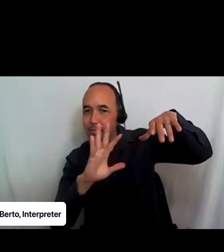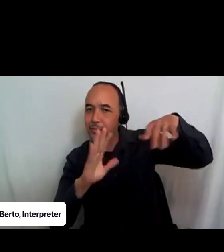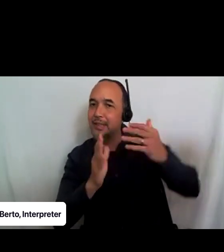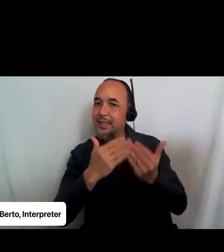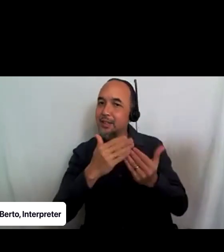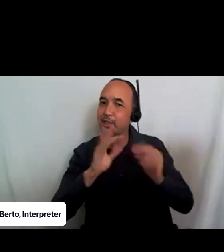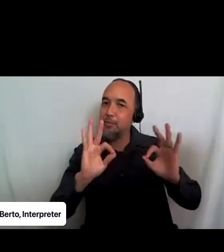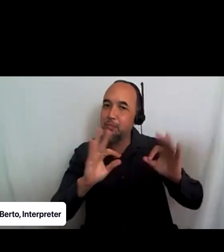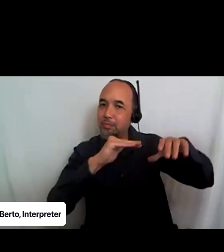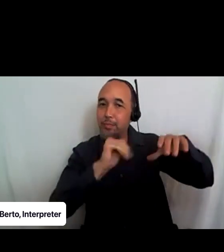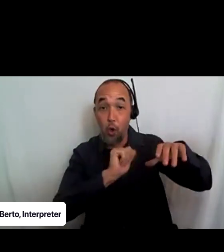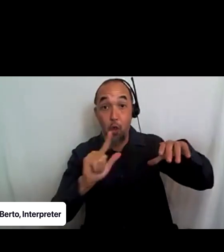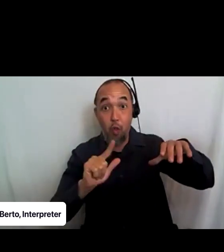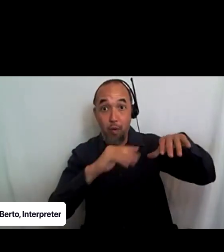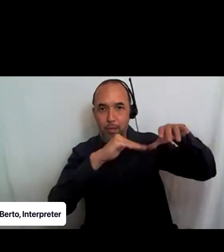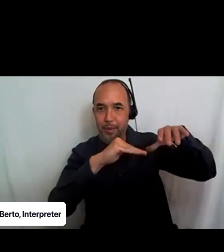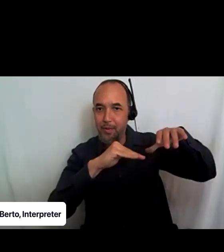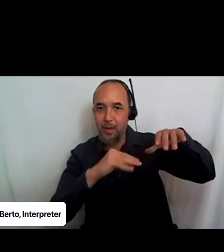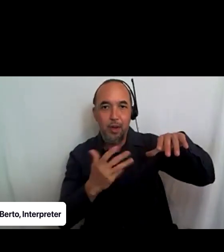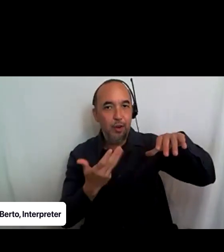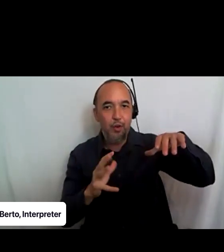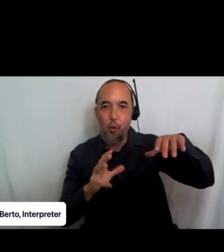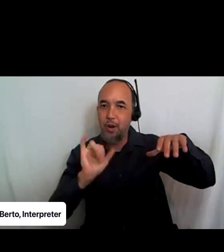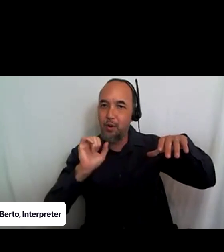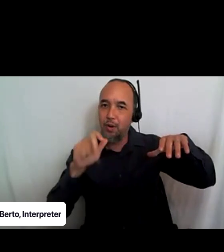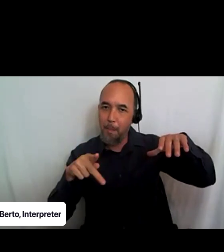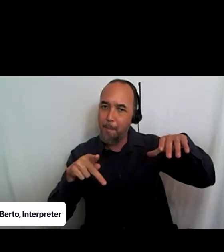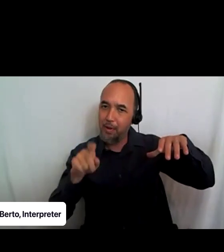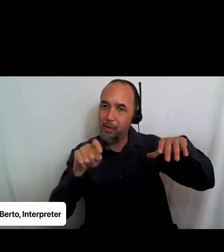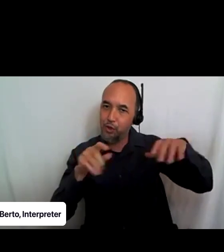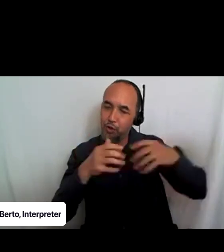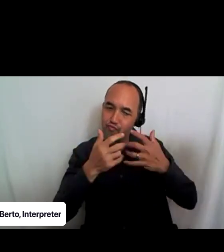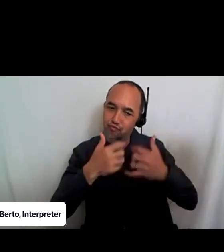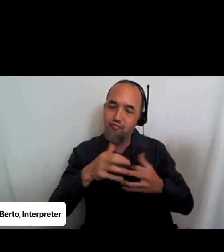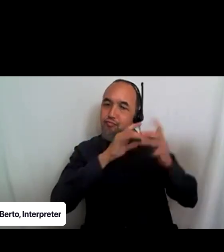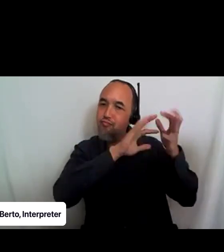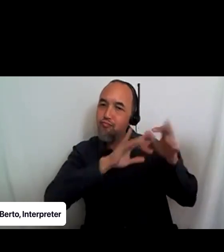all of it. It shouldn't be clumpy, like the olive oil should have kept it separate.